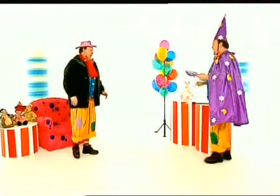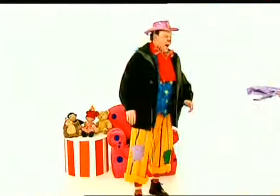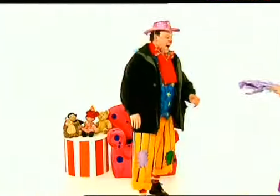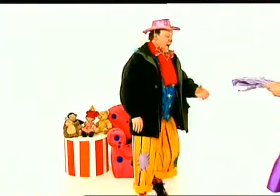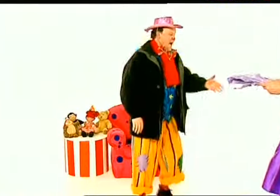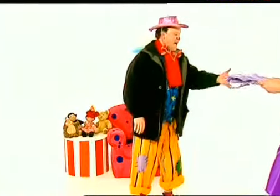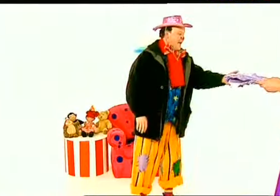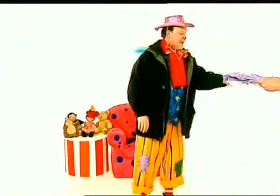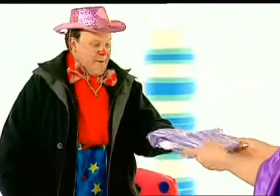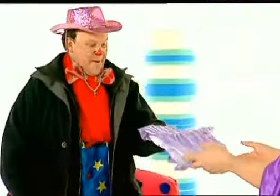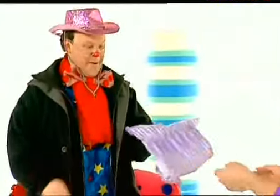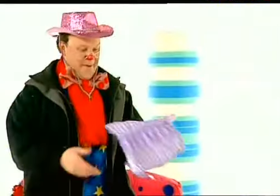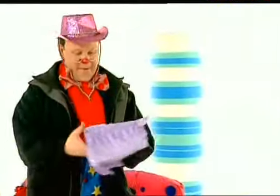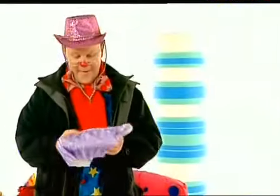Happy birthday, Grandad Tumble.